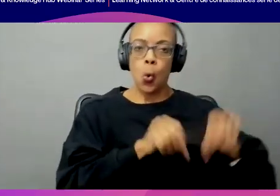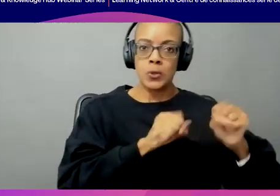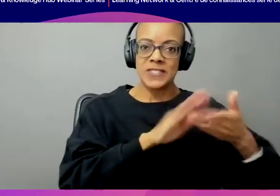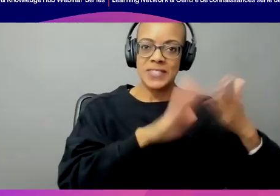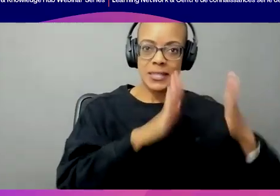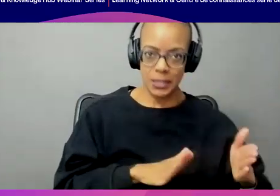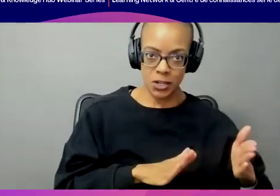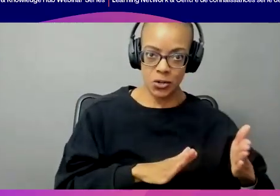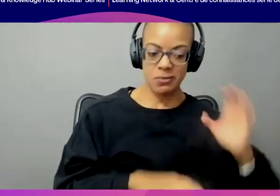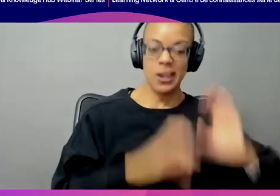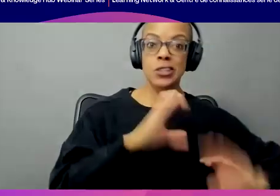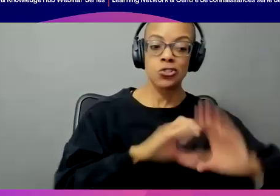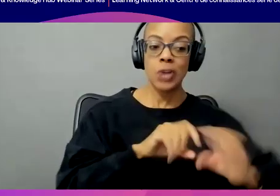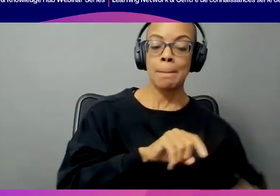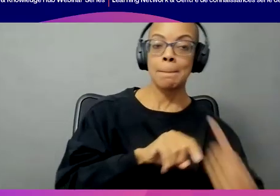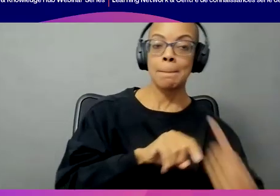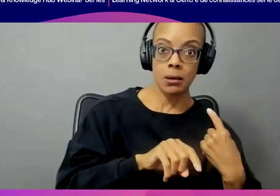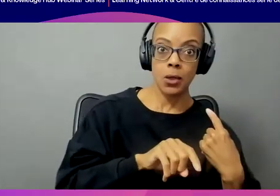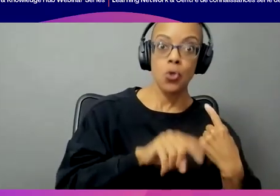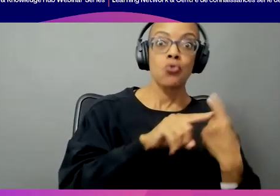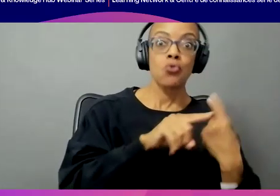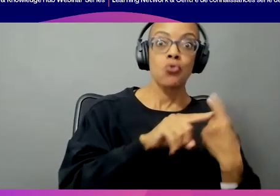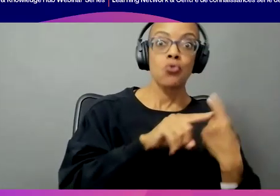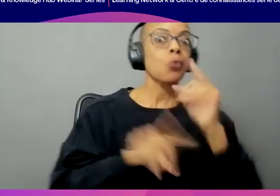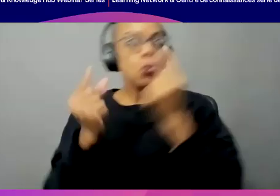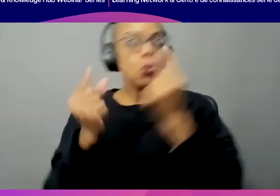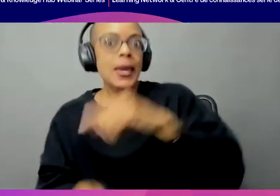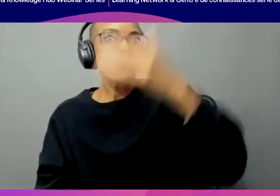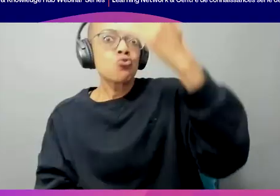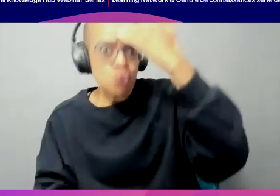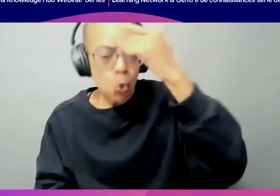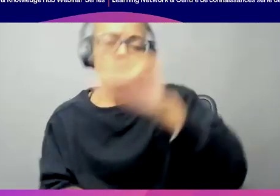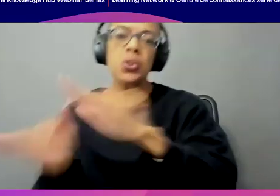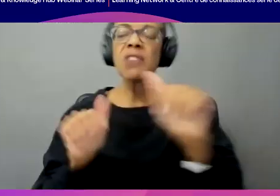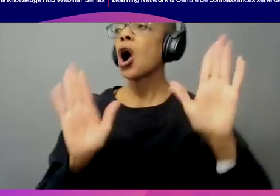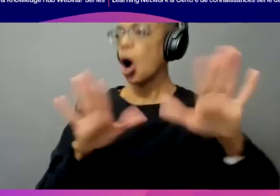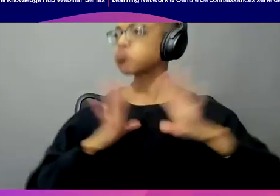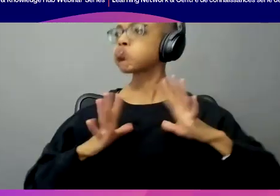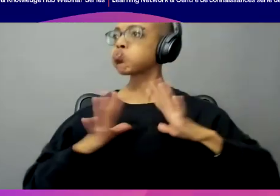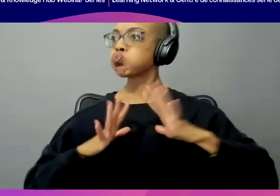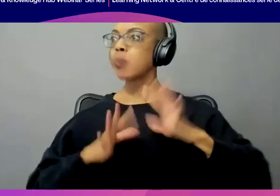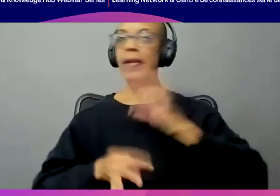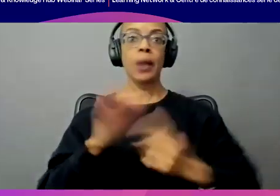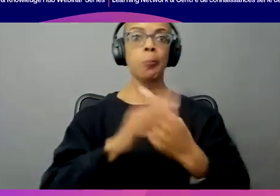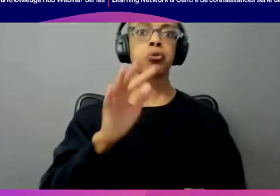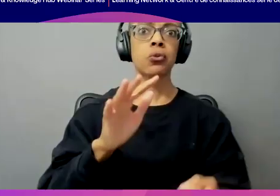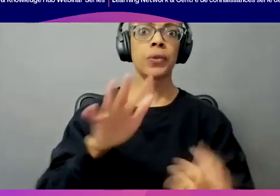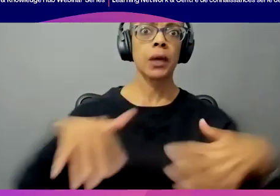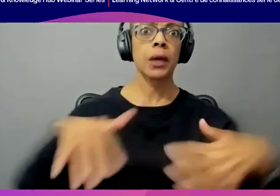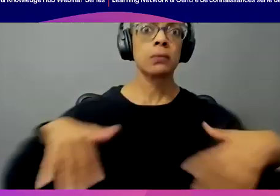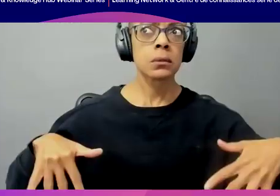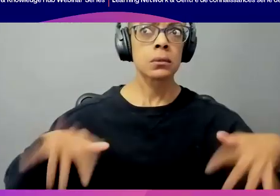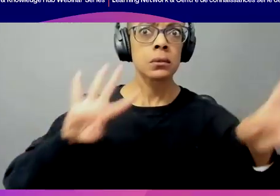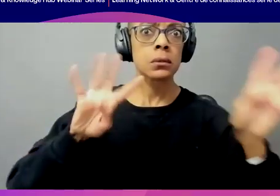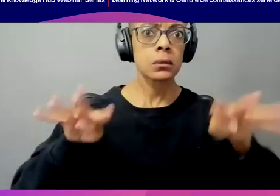they're not going to be worrying about you, or the group's not going to be worrying about you the entire time. So as a way to be responsible to everybody,